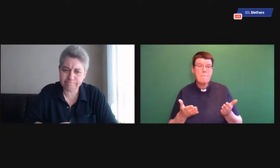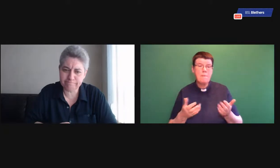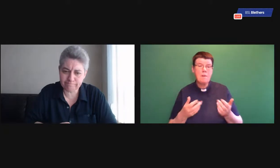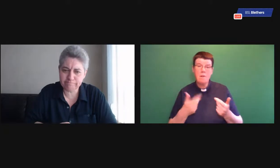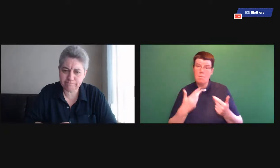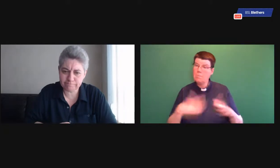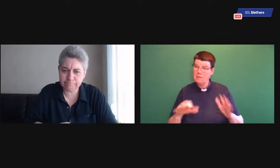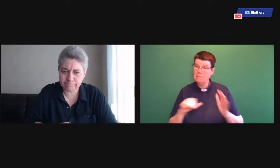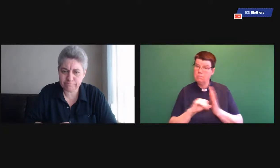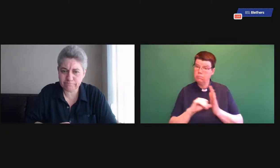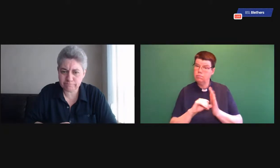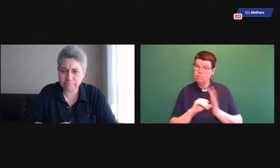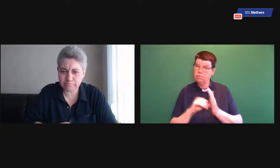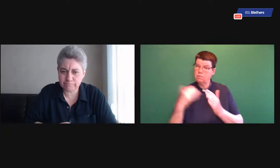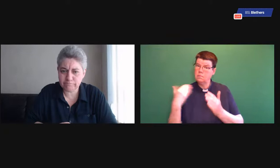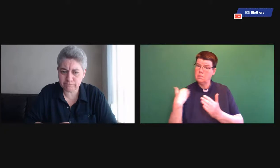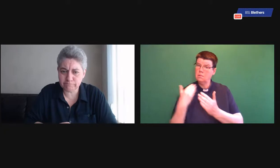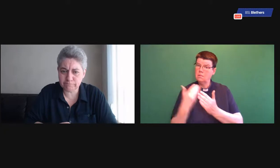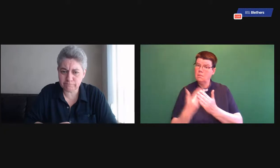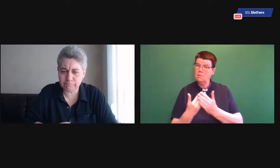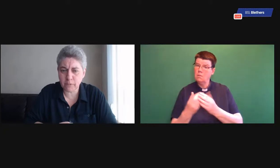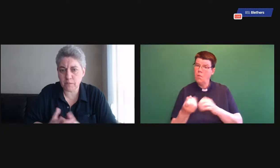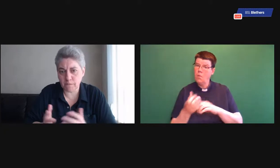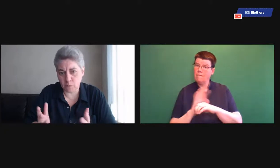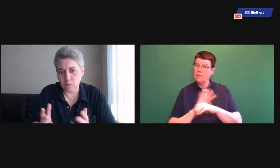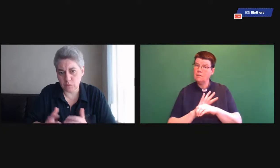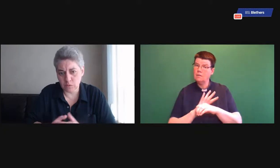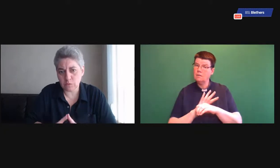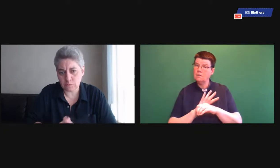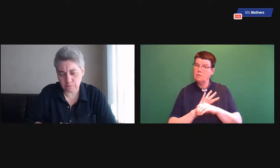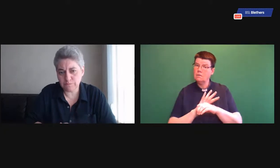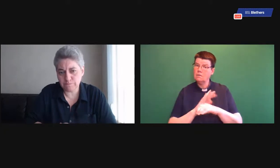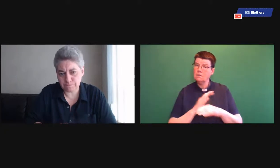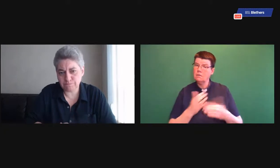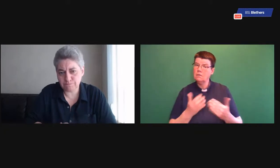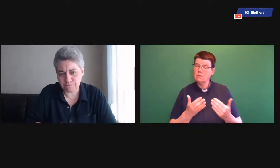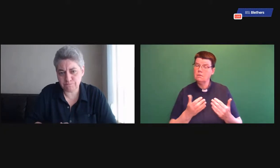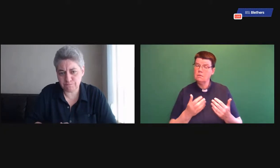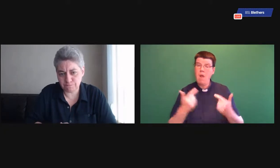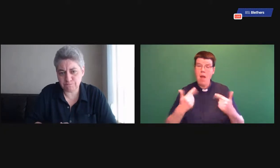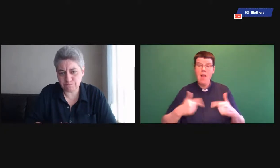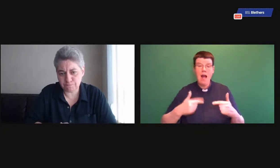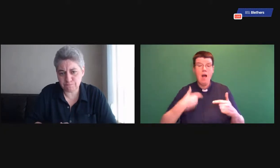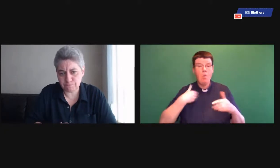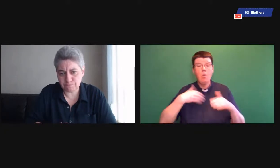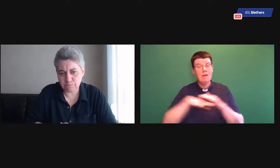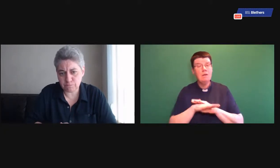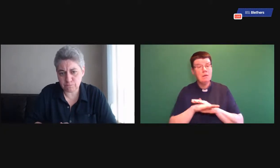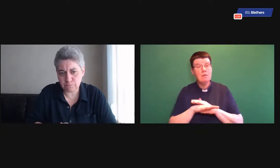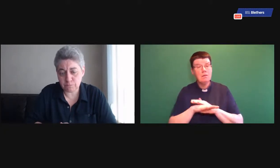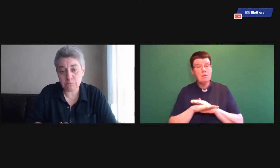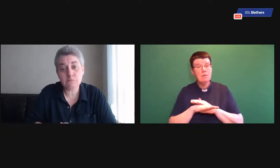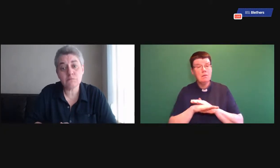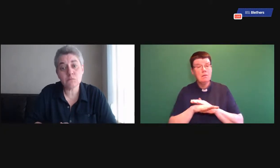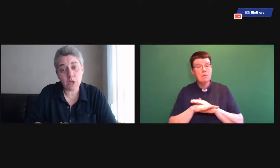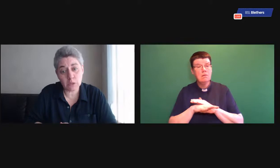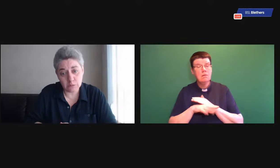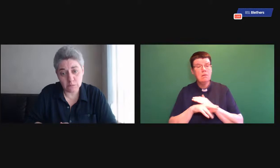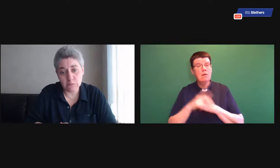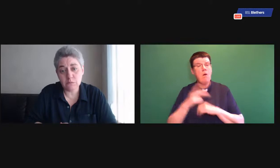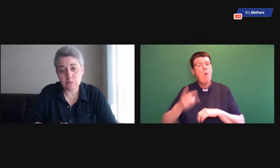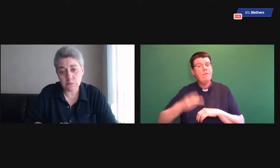visit care homes. And there's been issues in the past, you imagine with COVID. But